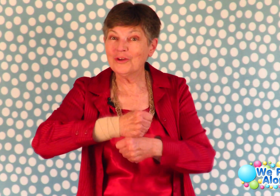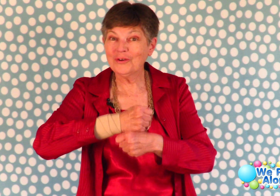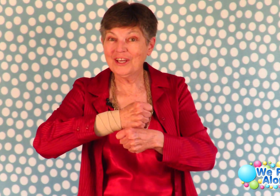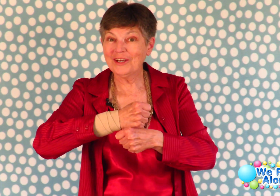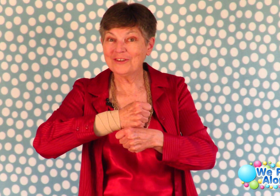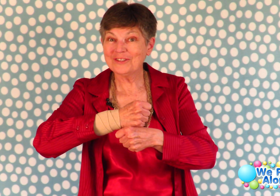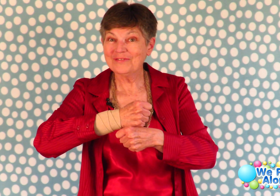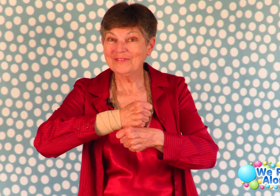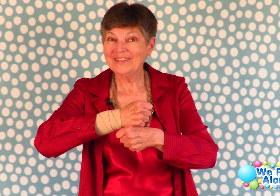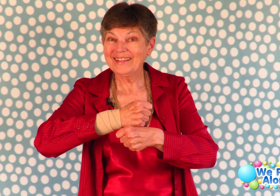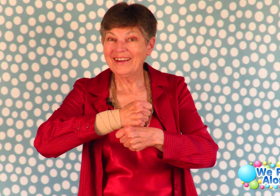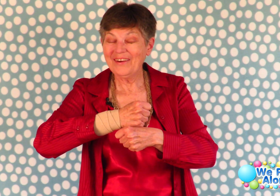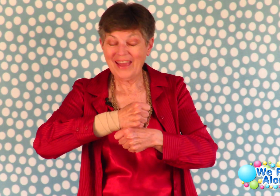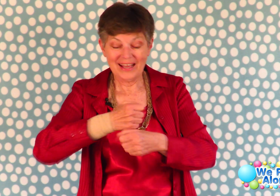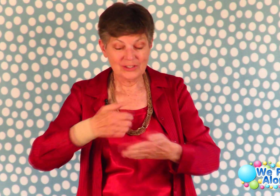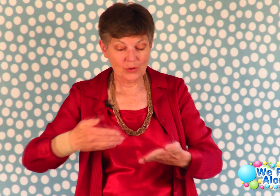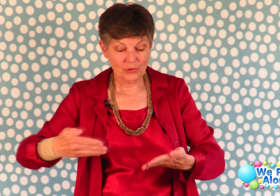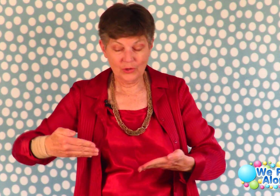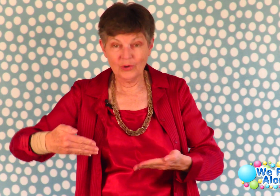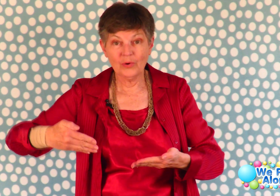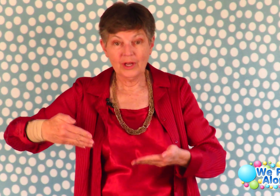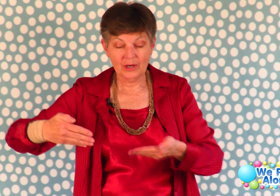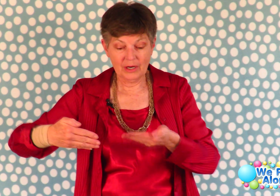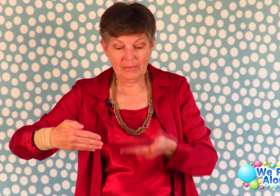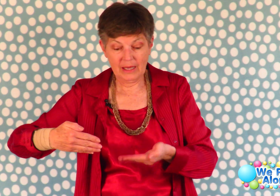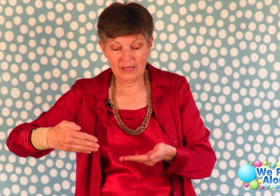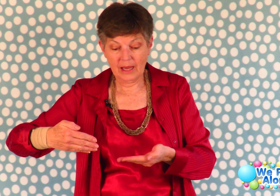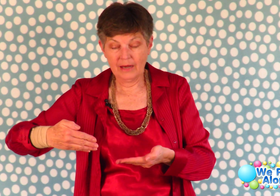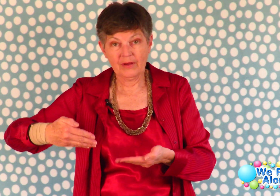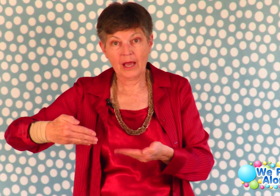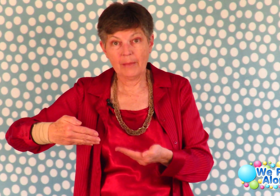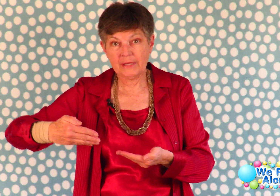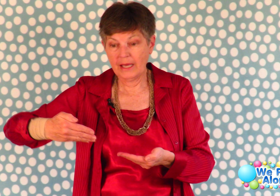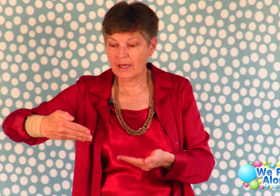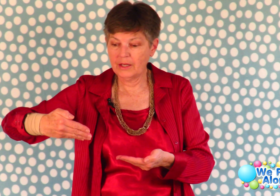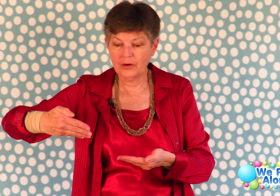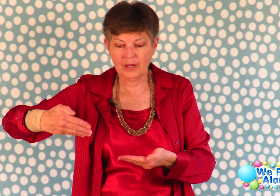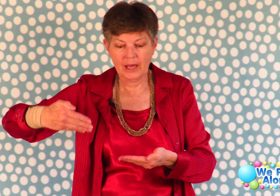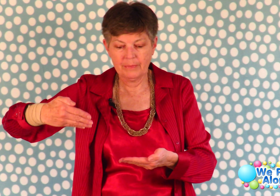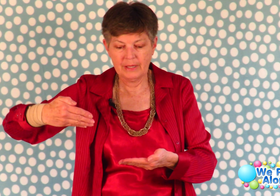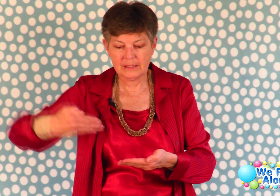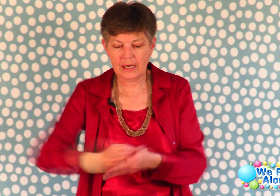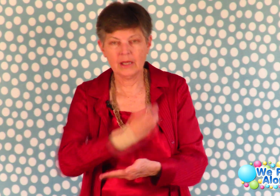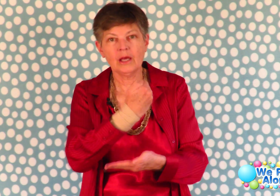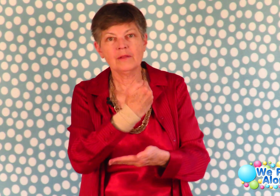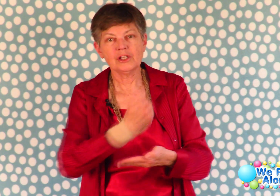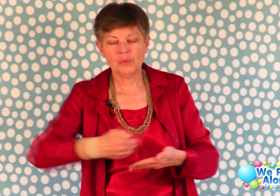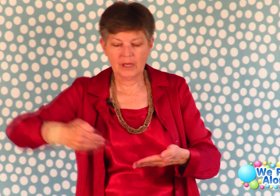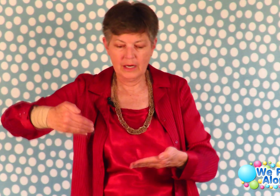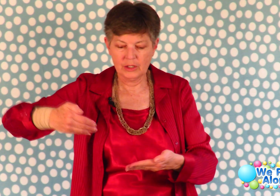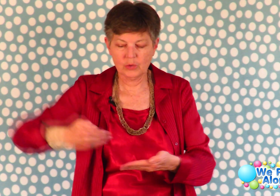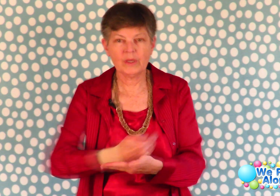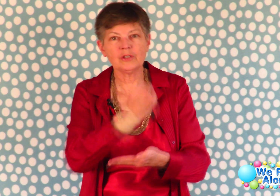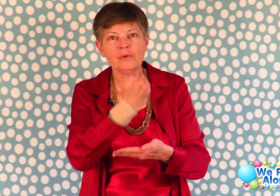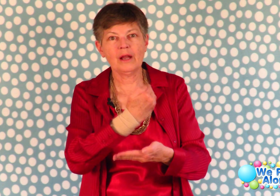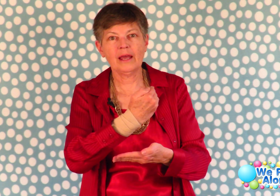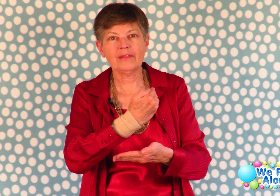New Year's. Okay, so new, you're going to make a kind of a cupped hand here and a cup, and it's kind of, this one kind of swings around like